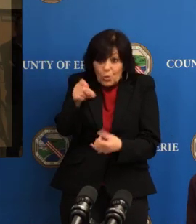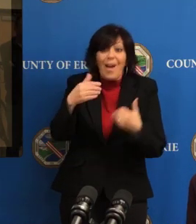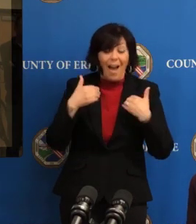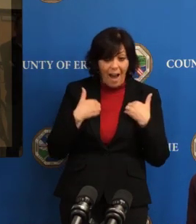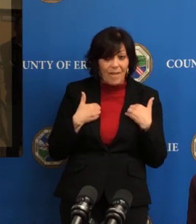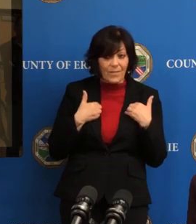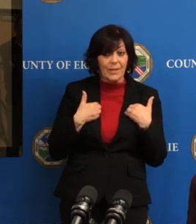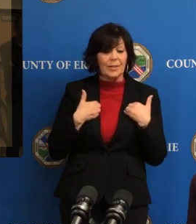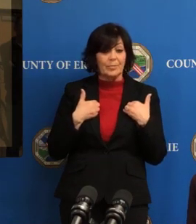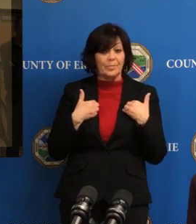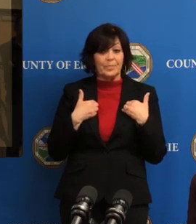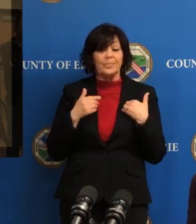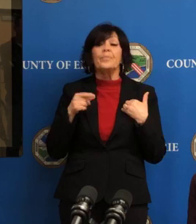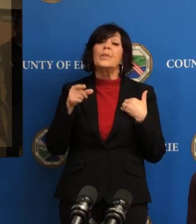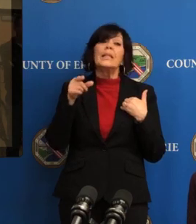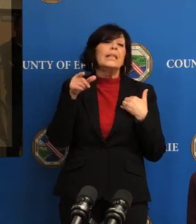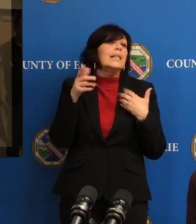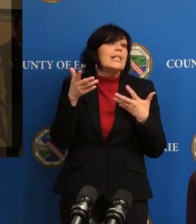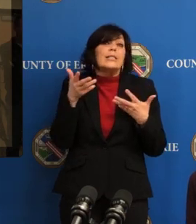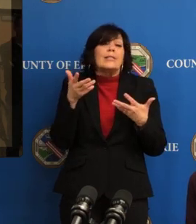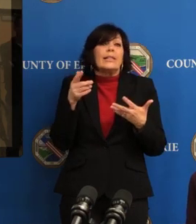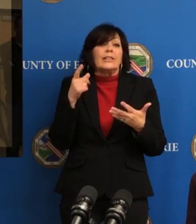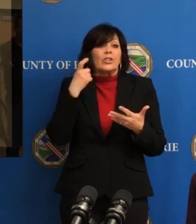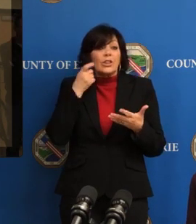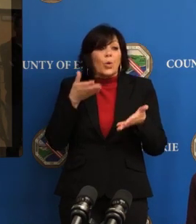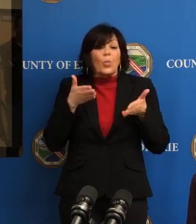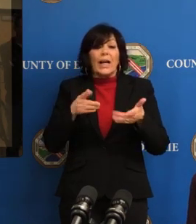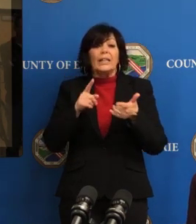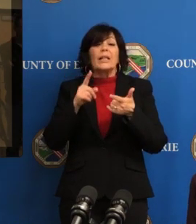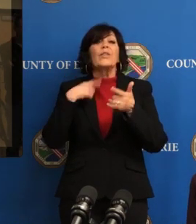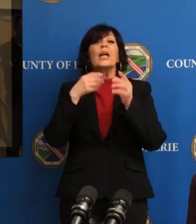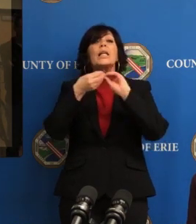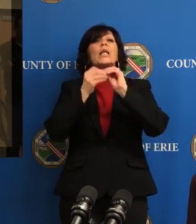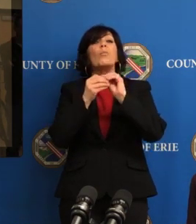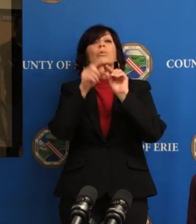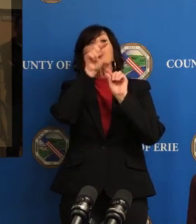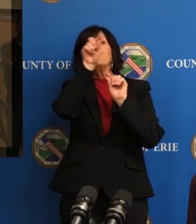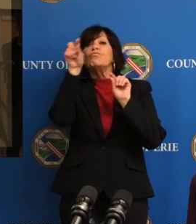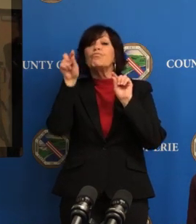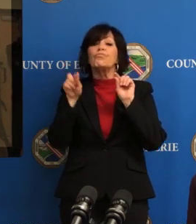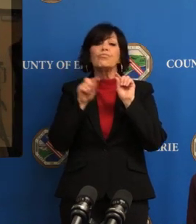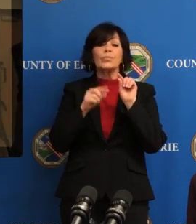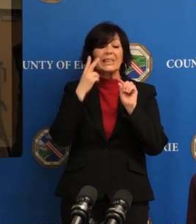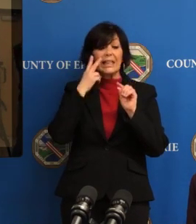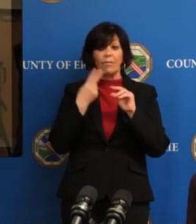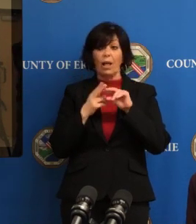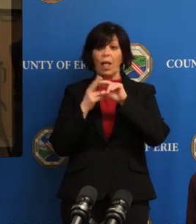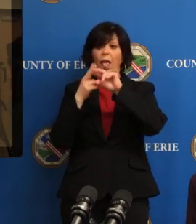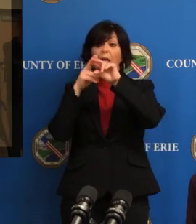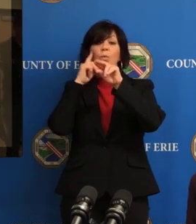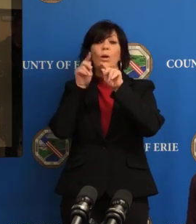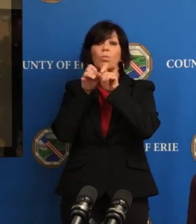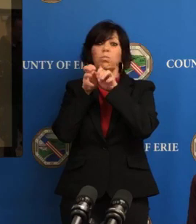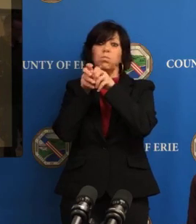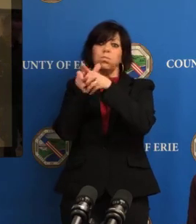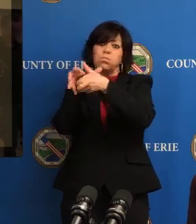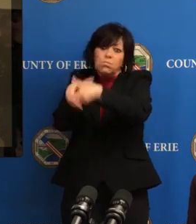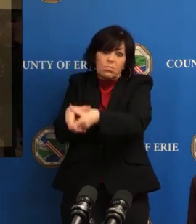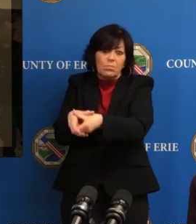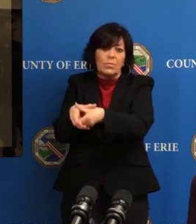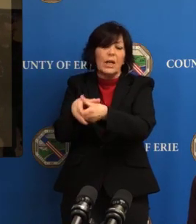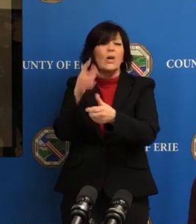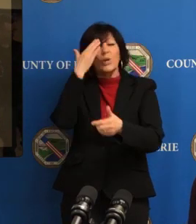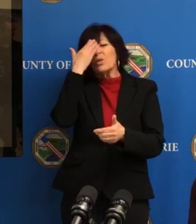don't. So again, it just could be a way to keep track, and the numbers are increasing. We know that there is